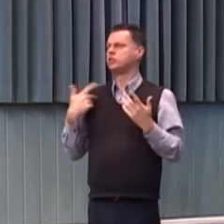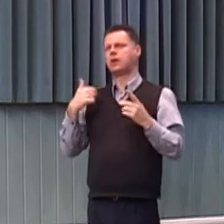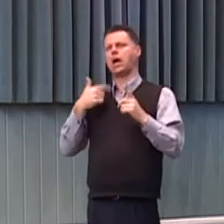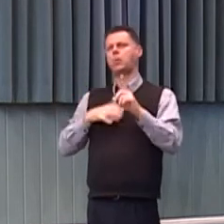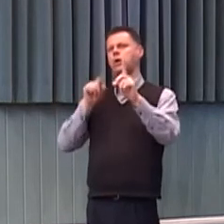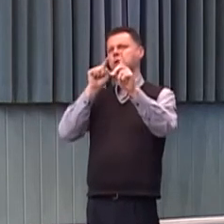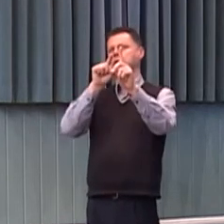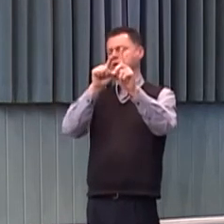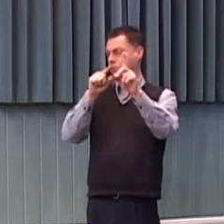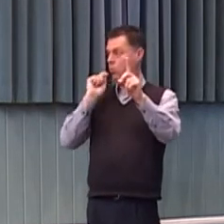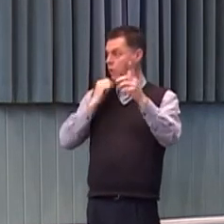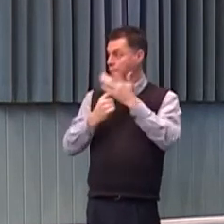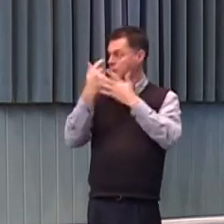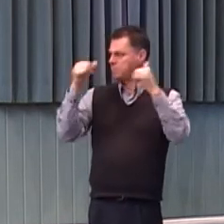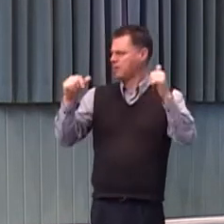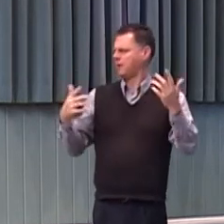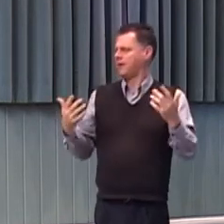requirements.